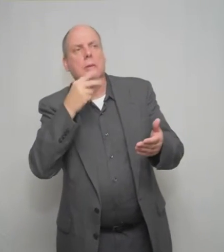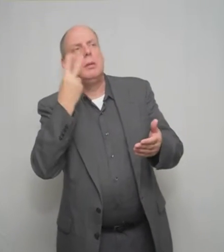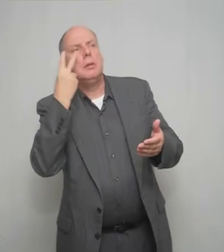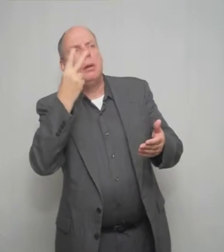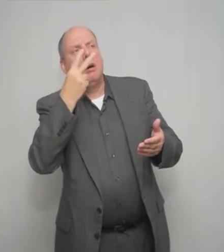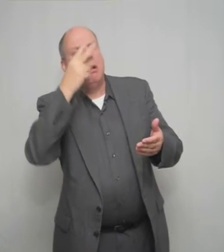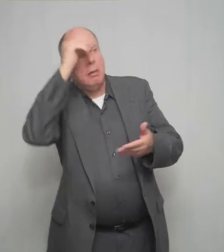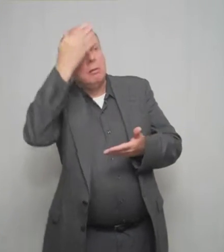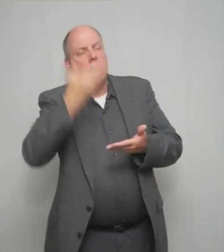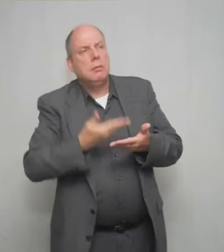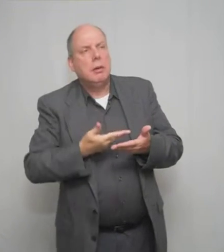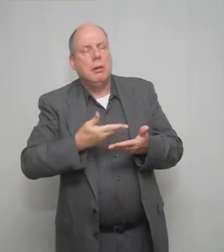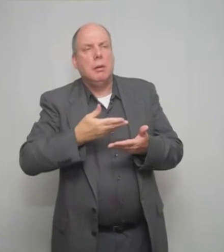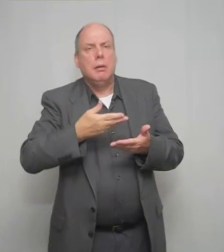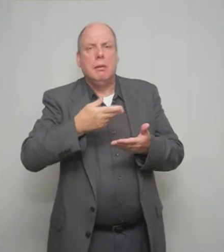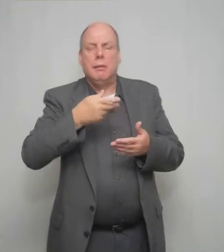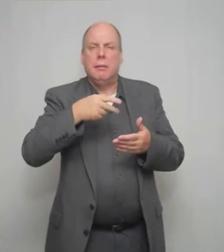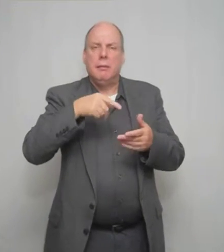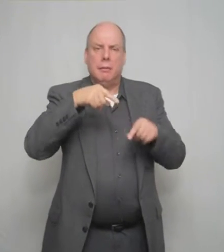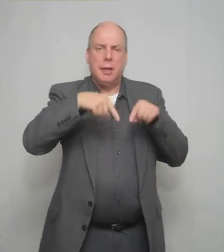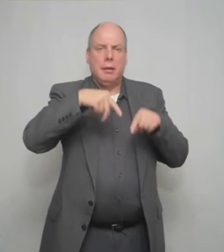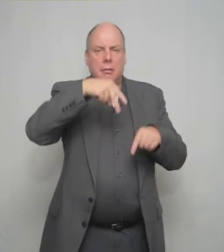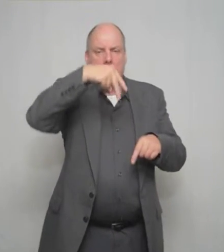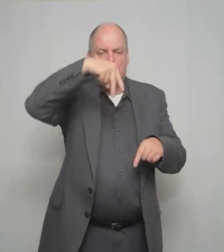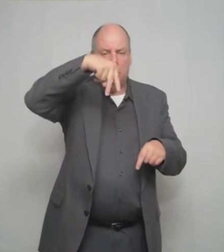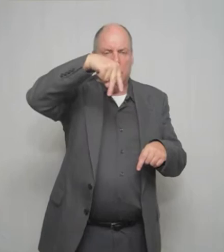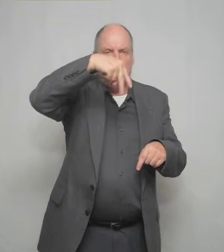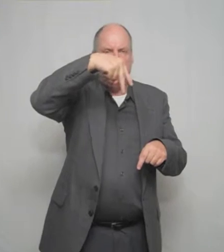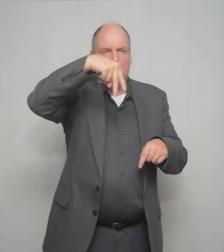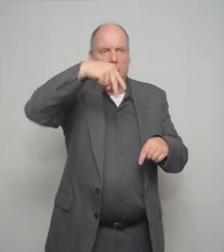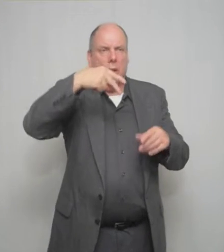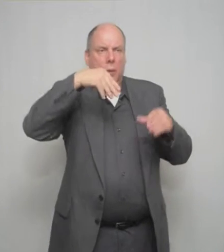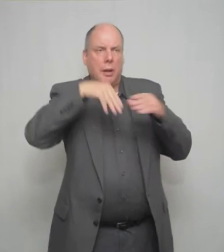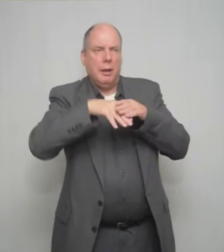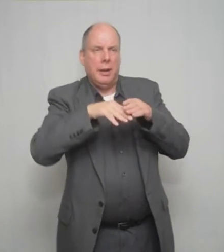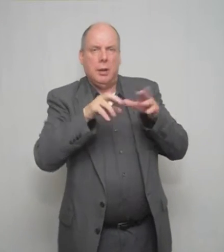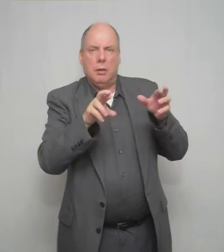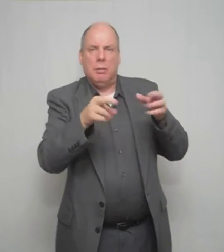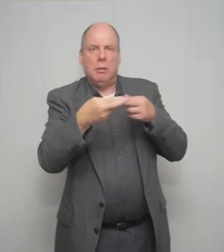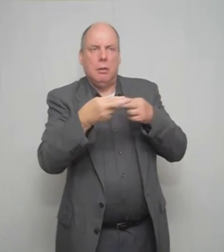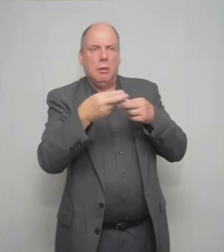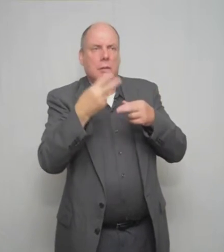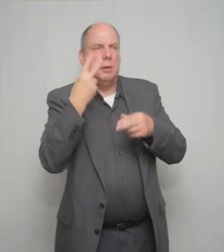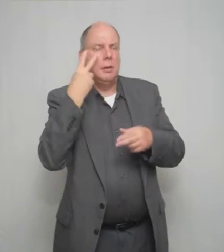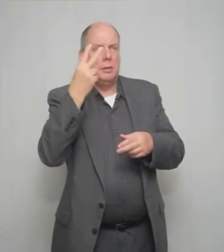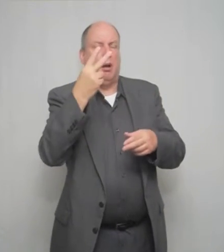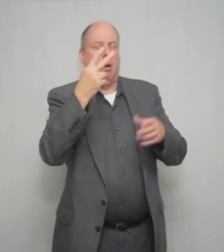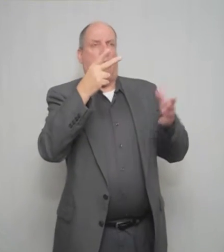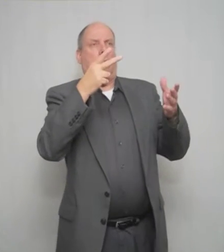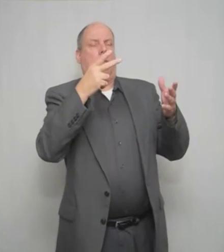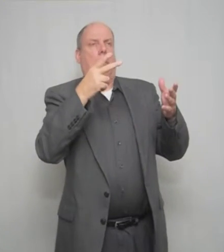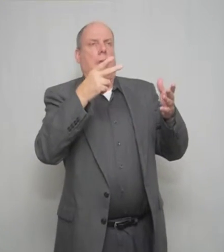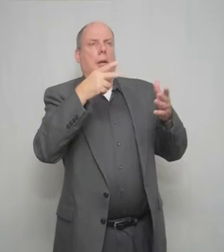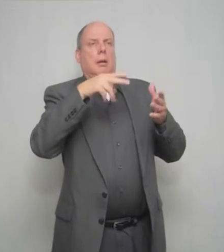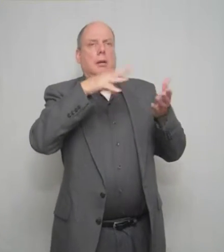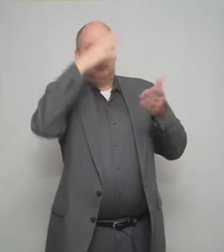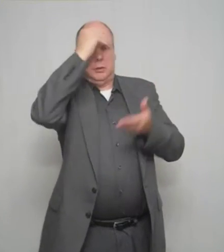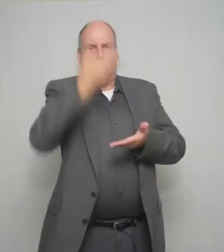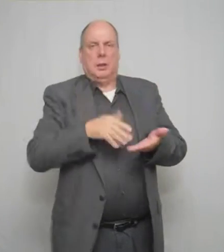One of them, he told us of how the mother arrived home and saw her son's feet dangling and went into